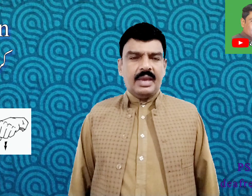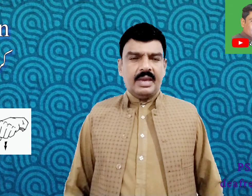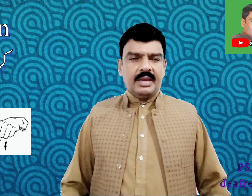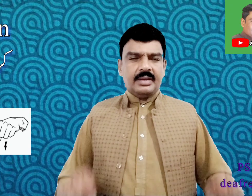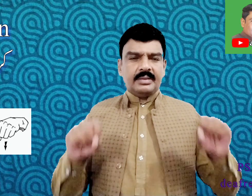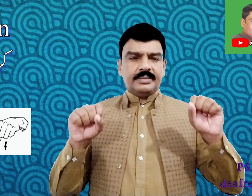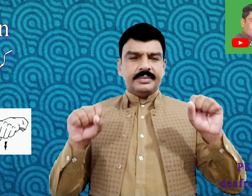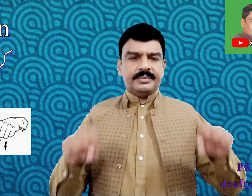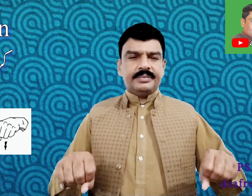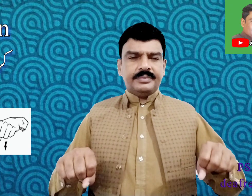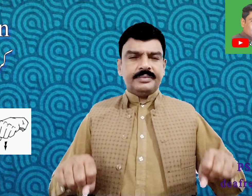can,